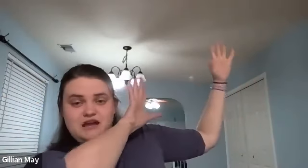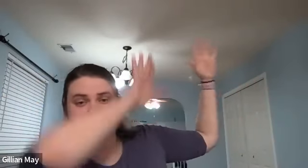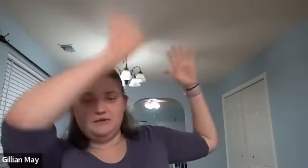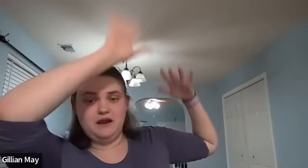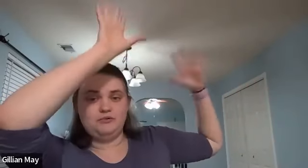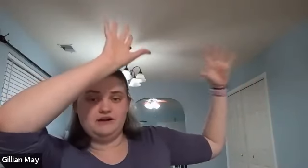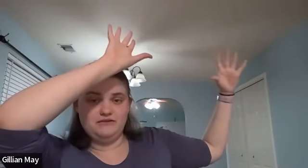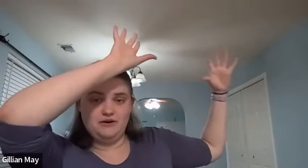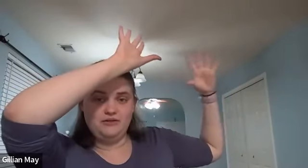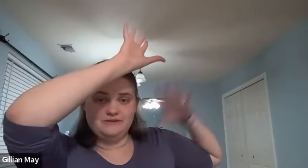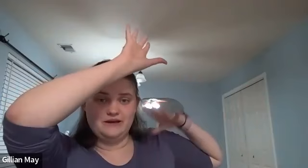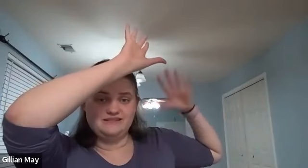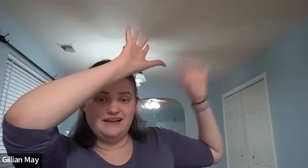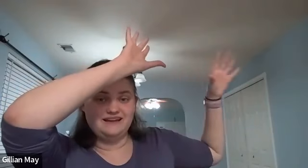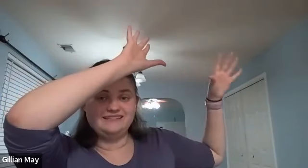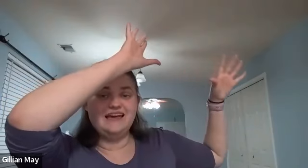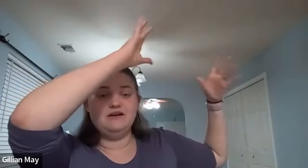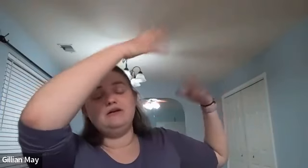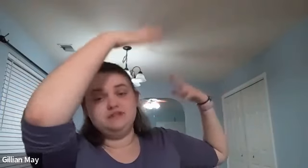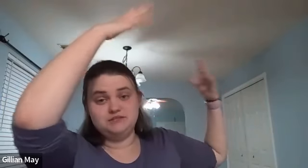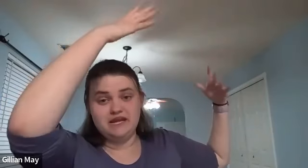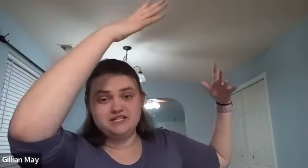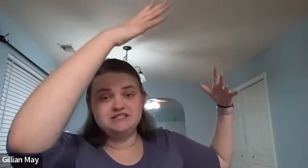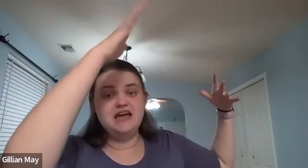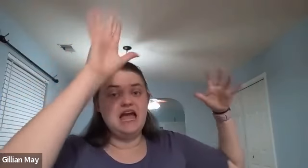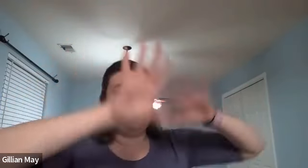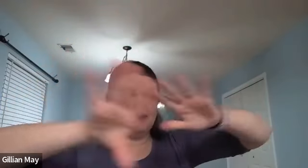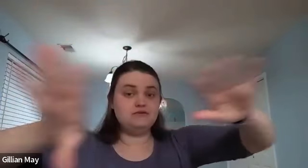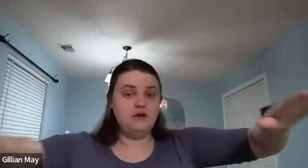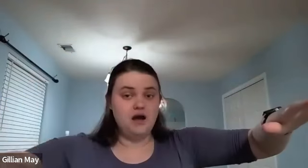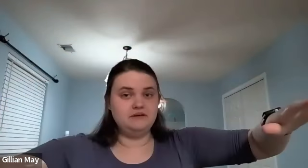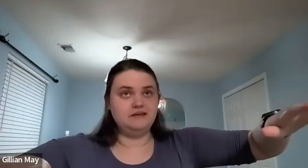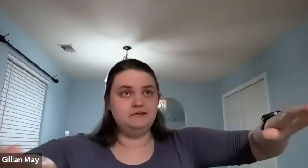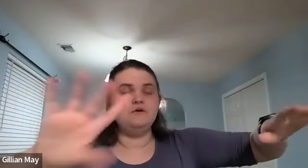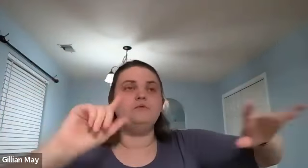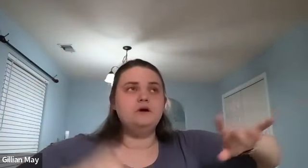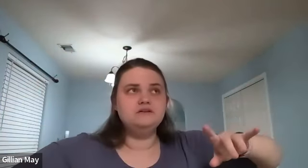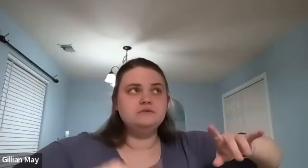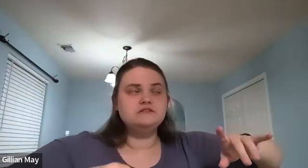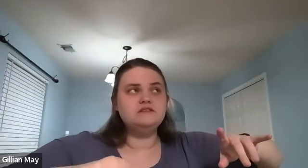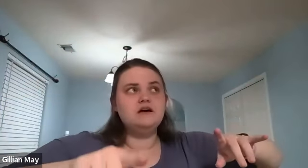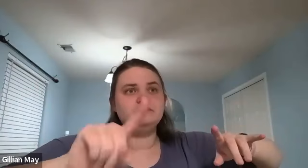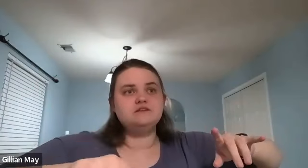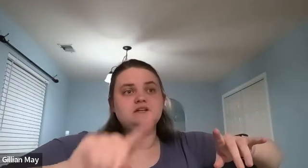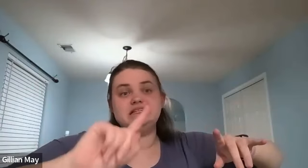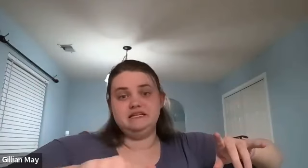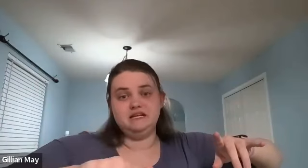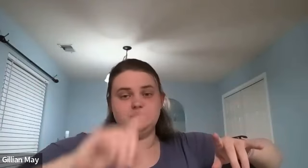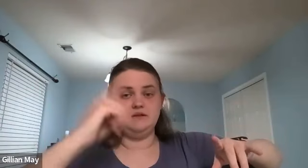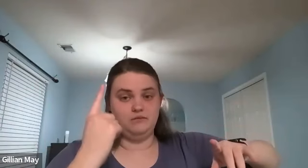have like a PowerPoint of all the slides of the pages, and they have their own copy. One Wizard of Oz, they didn't, because we only have